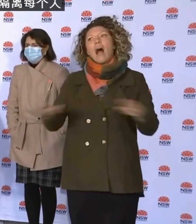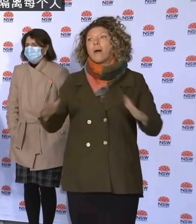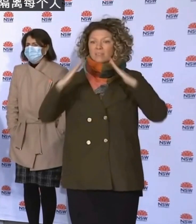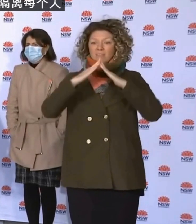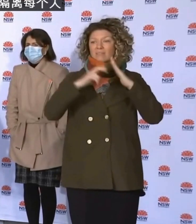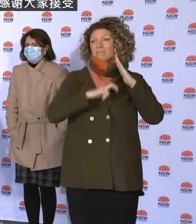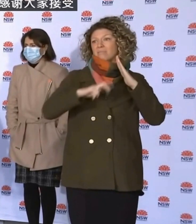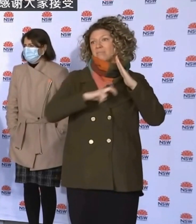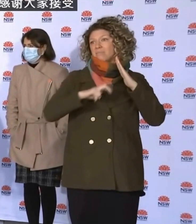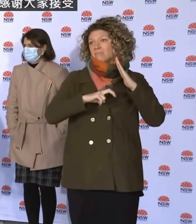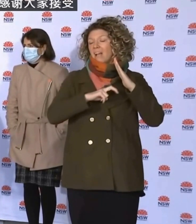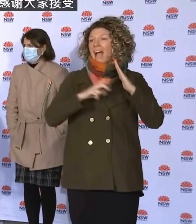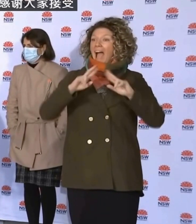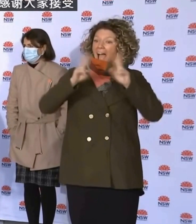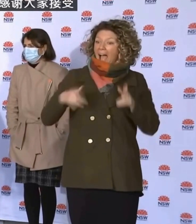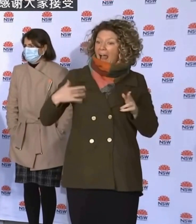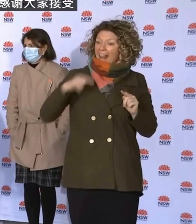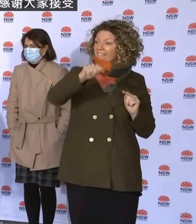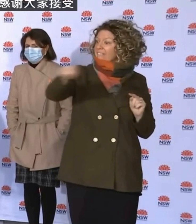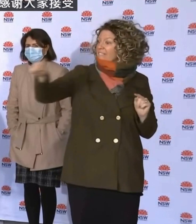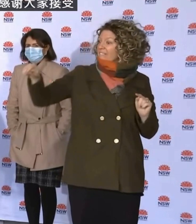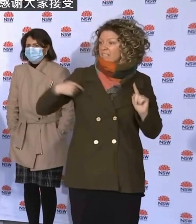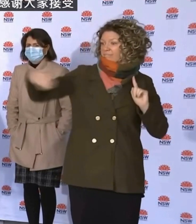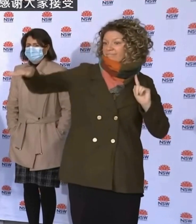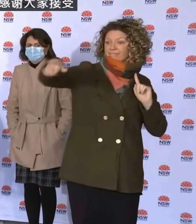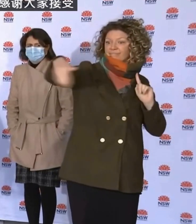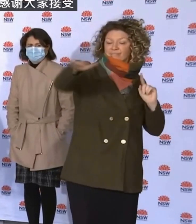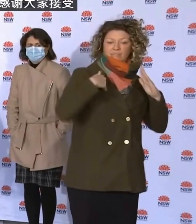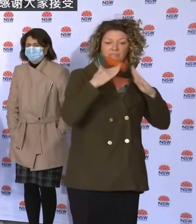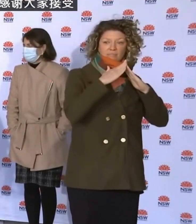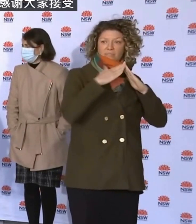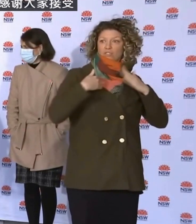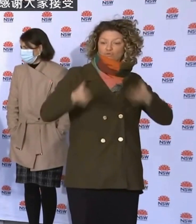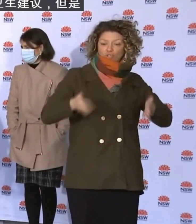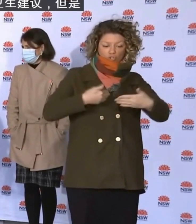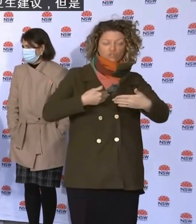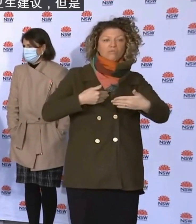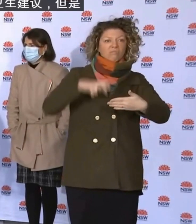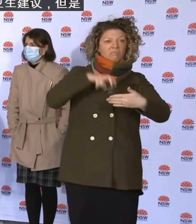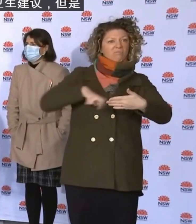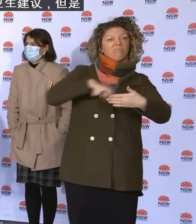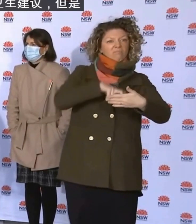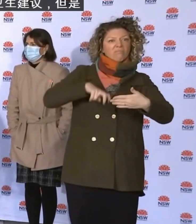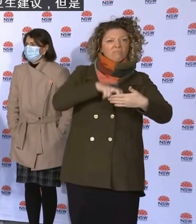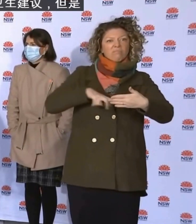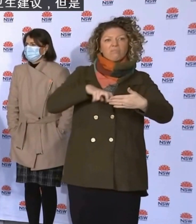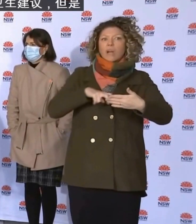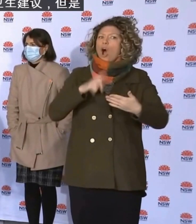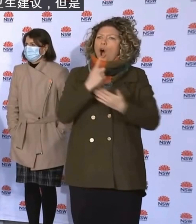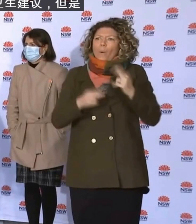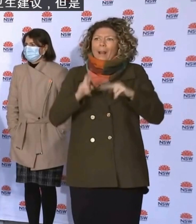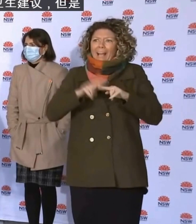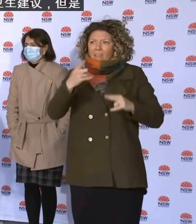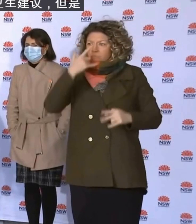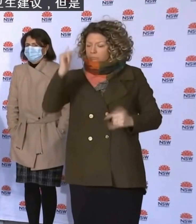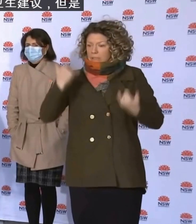isolating and isolating for everyone else in that household. So I really thank everyone for taking the public